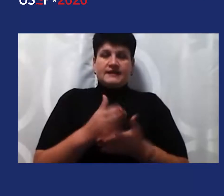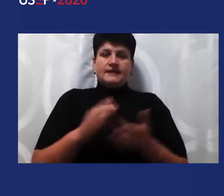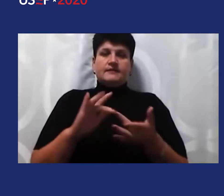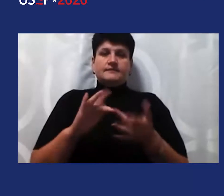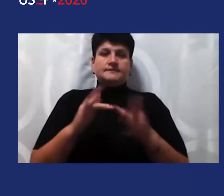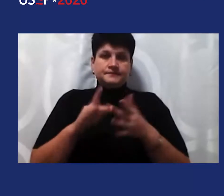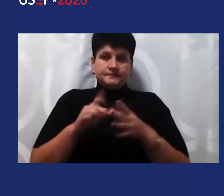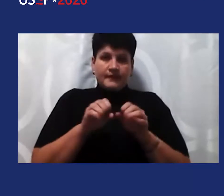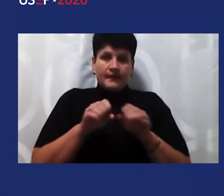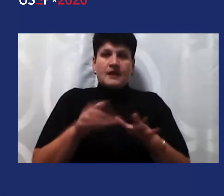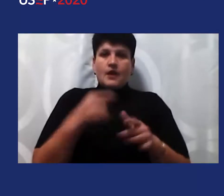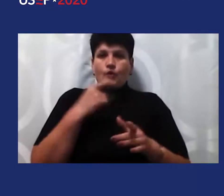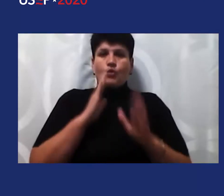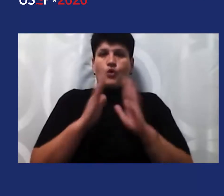elections,